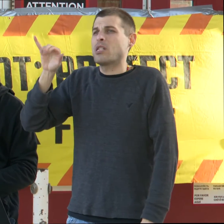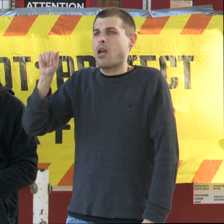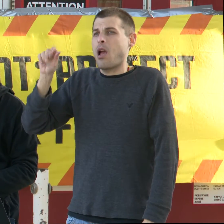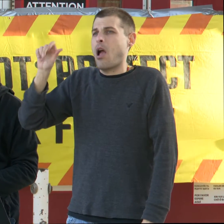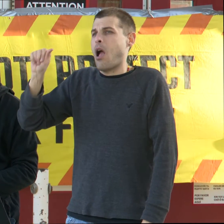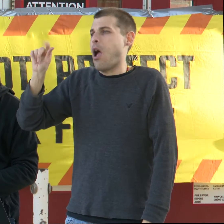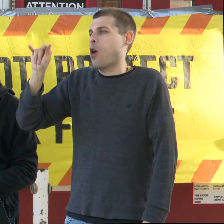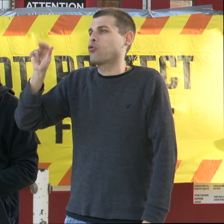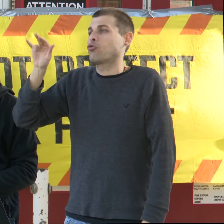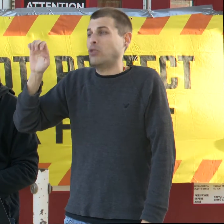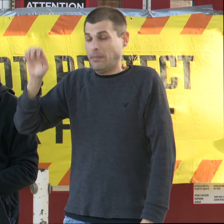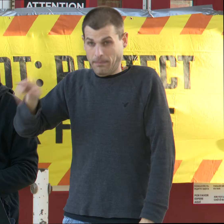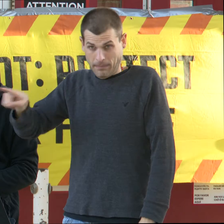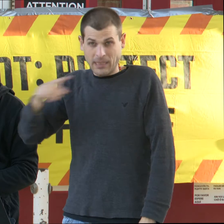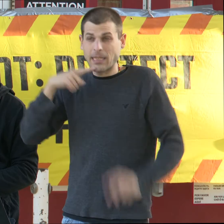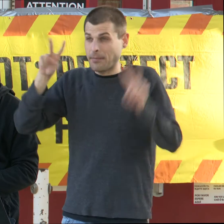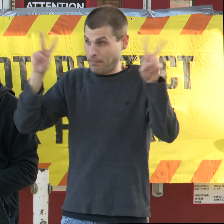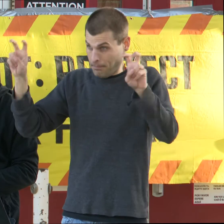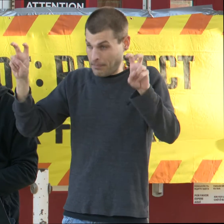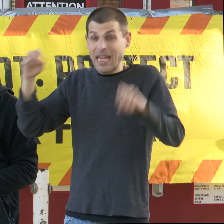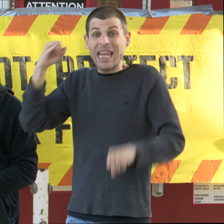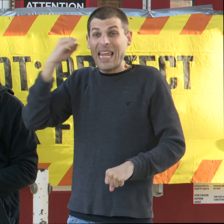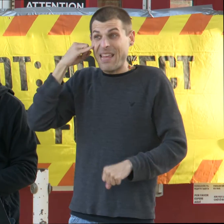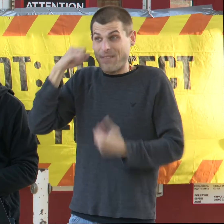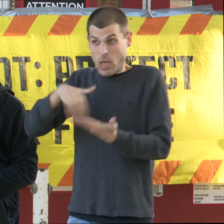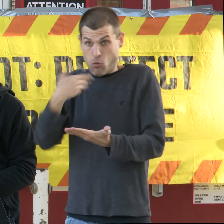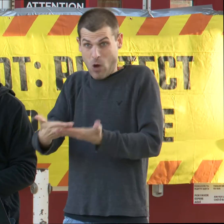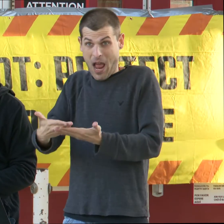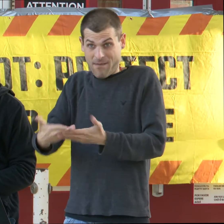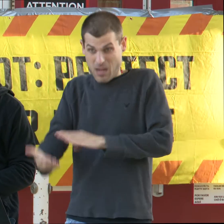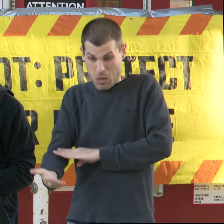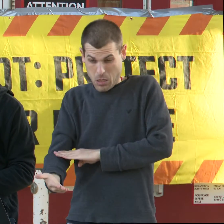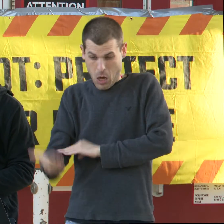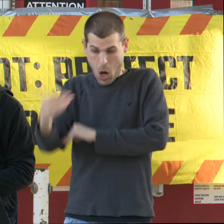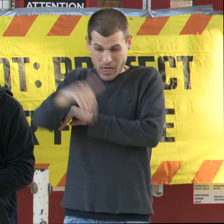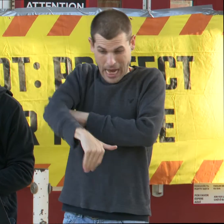if they come for me at night, they will be coming for you in the morning.